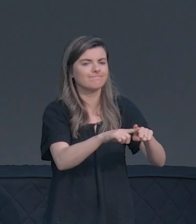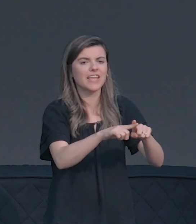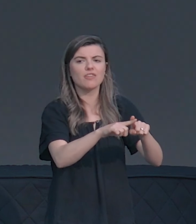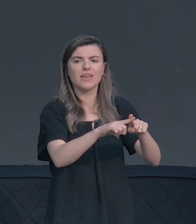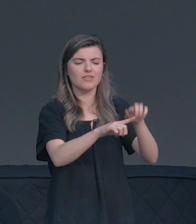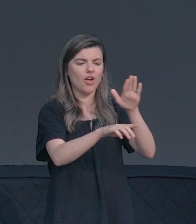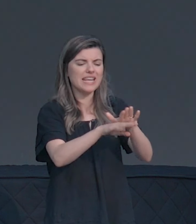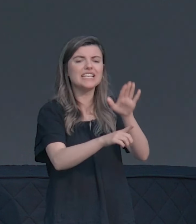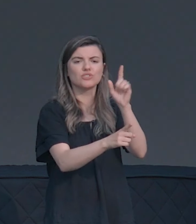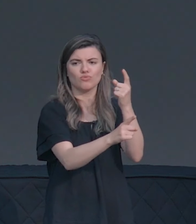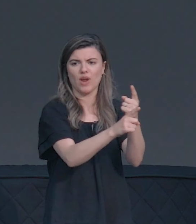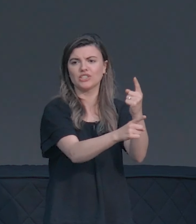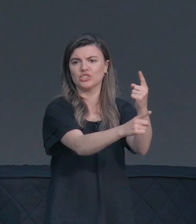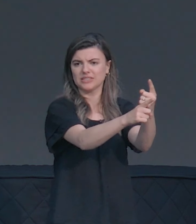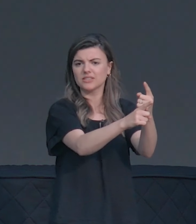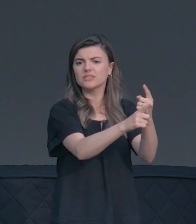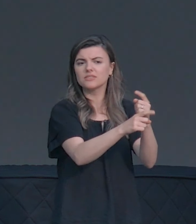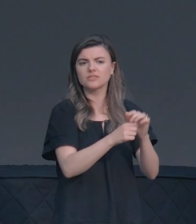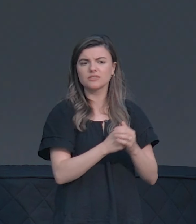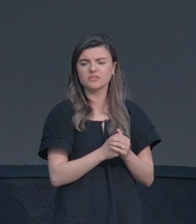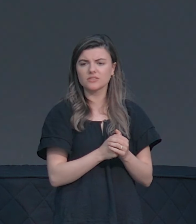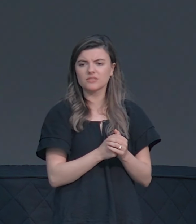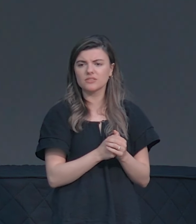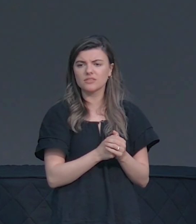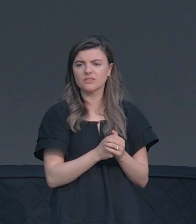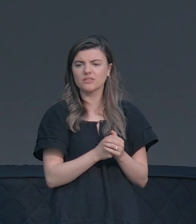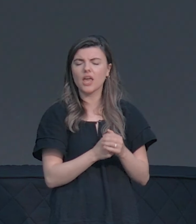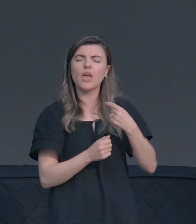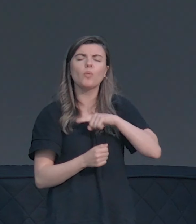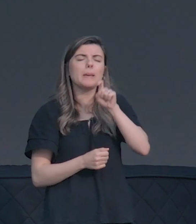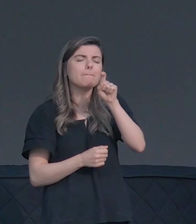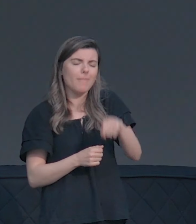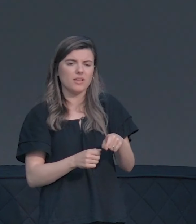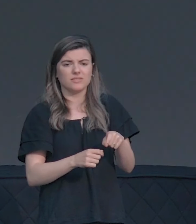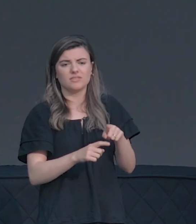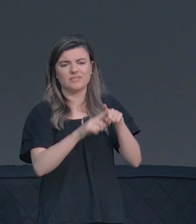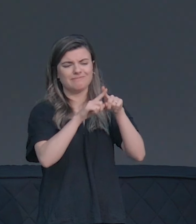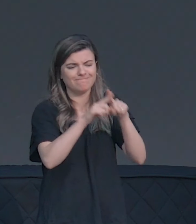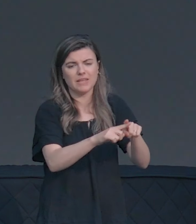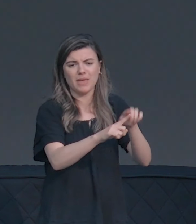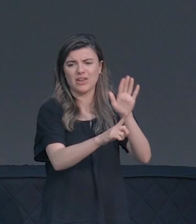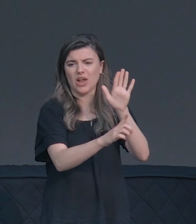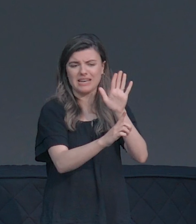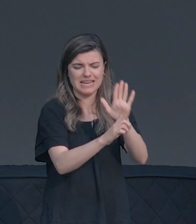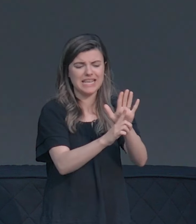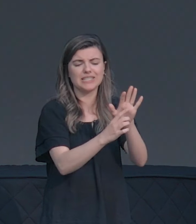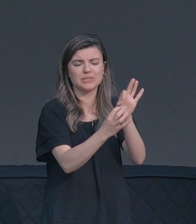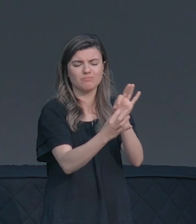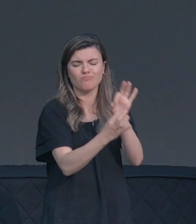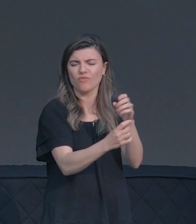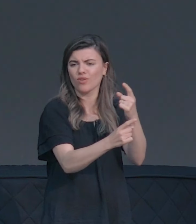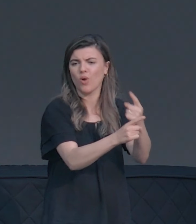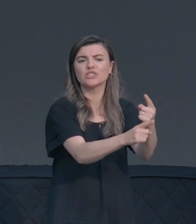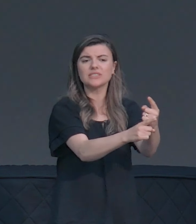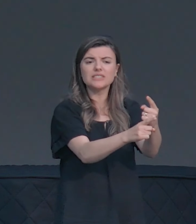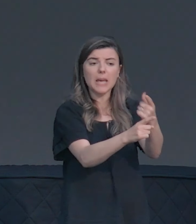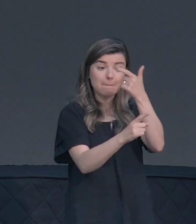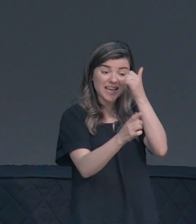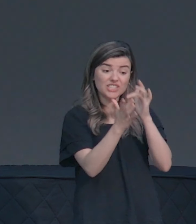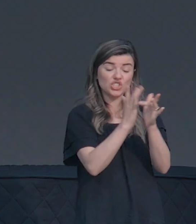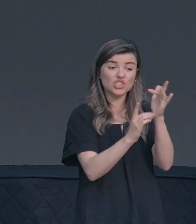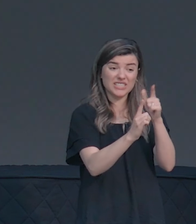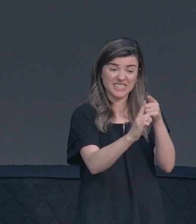of Jesus Christ. And we must do this. We must rest in his righteousness because Jesus